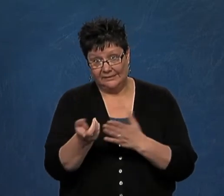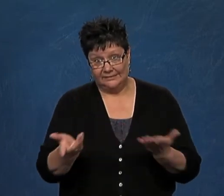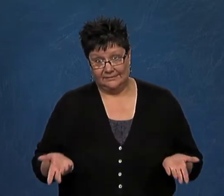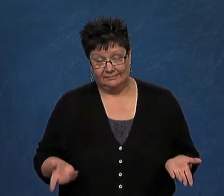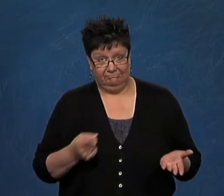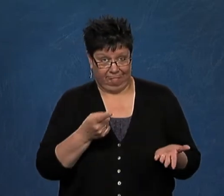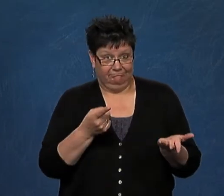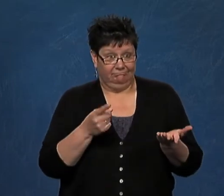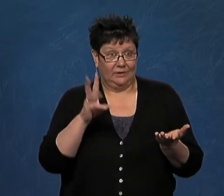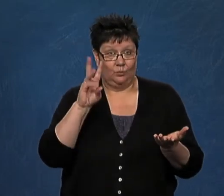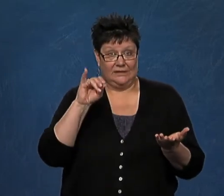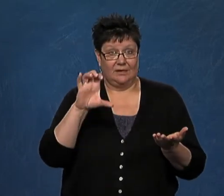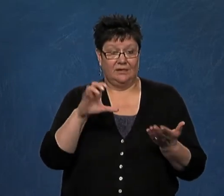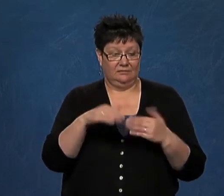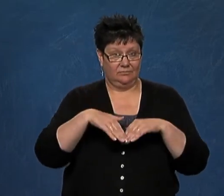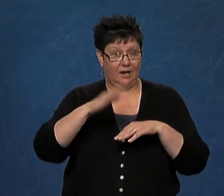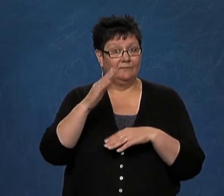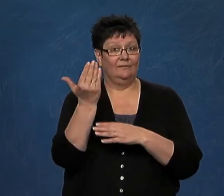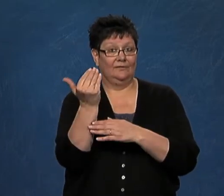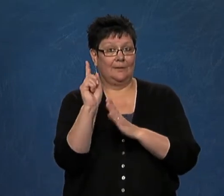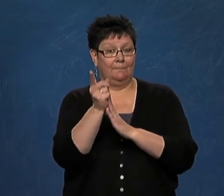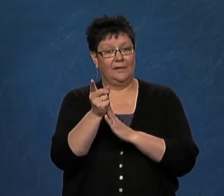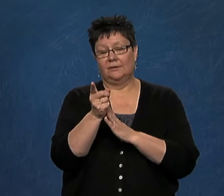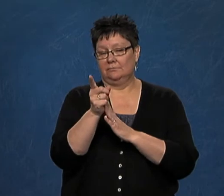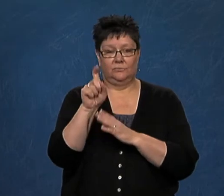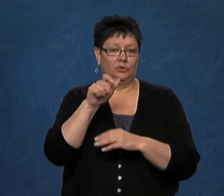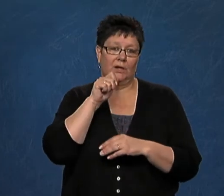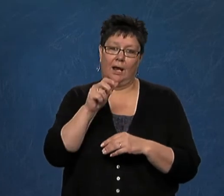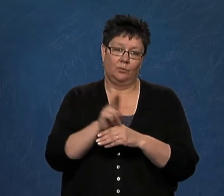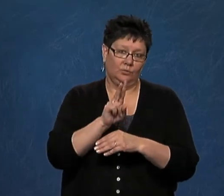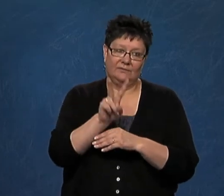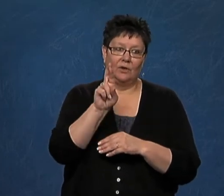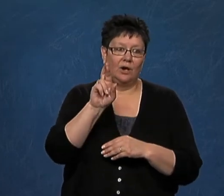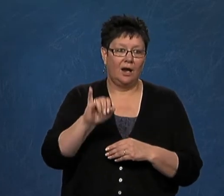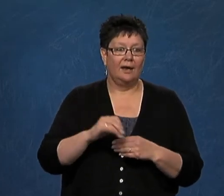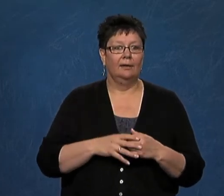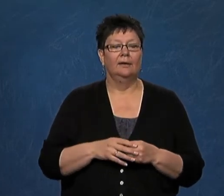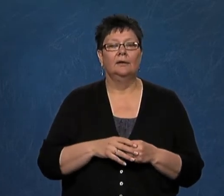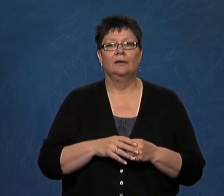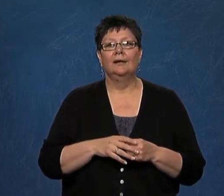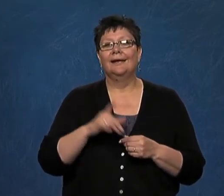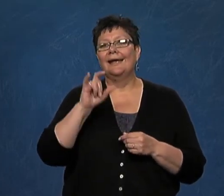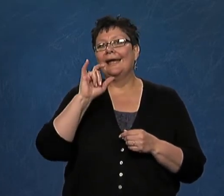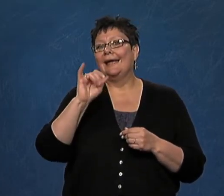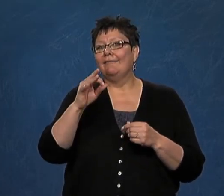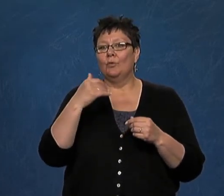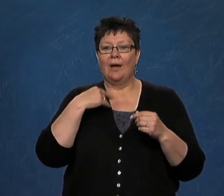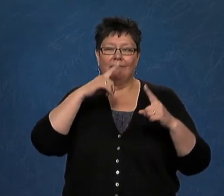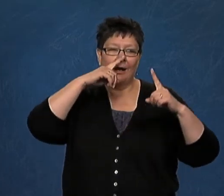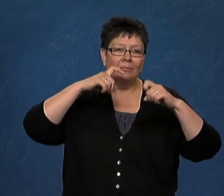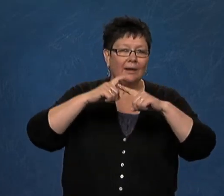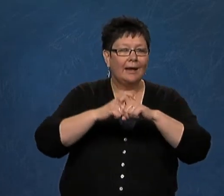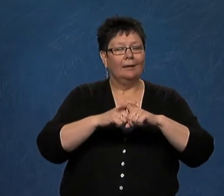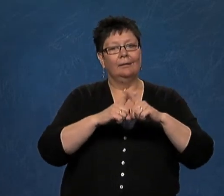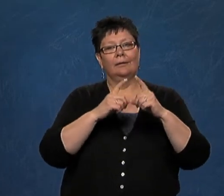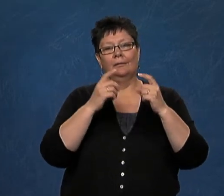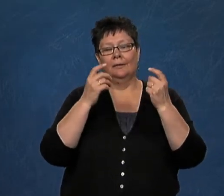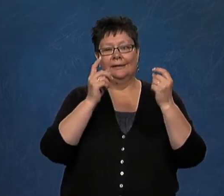of discussion, debate. In Wisconsin, they state the length being any longer